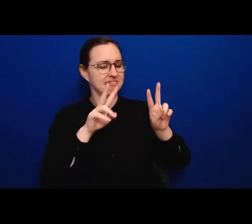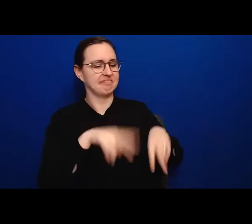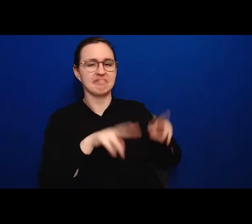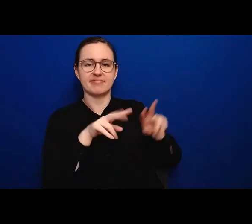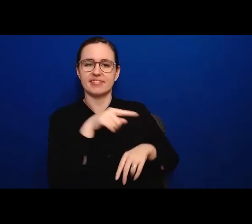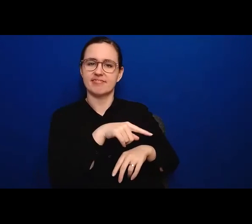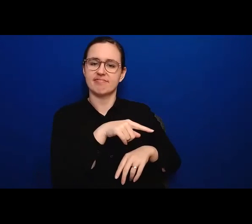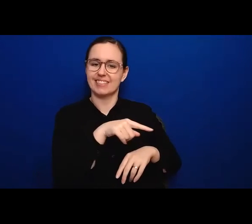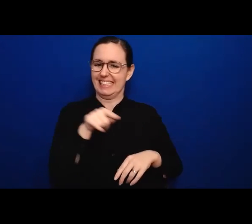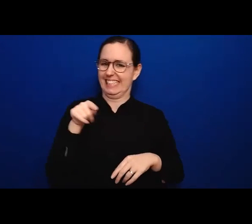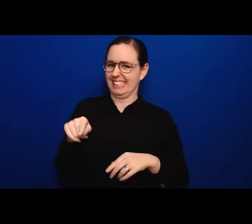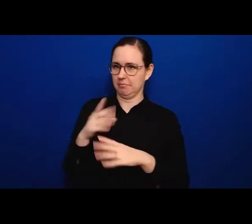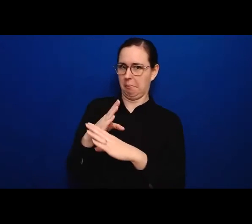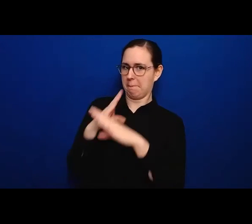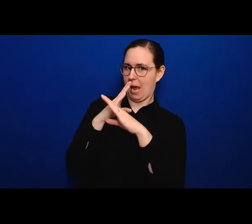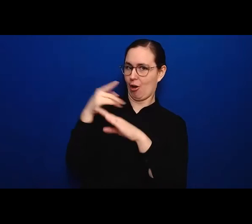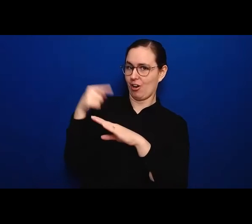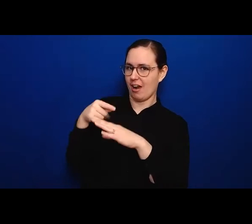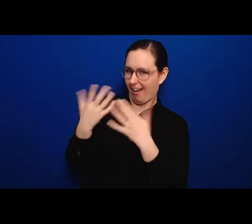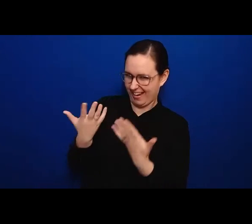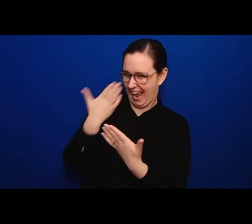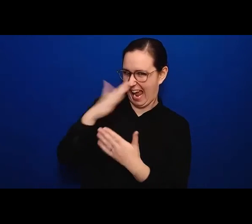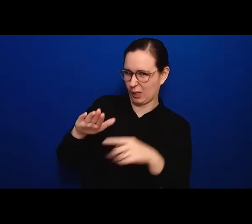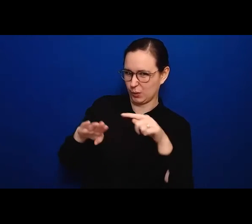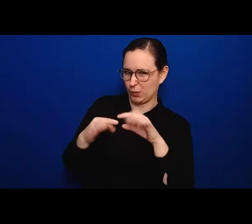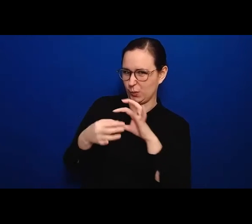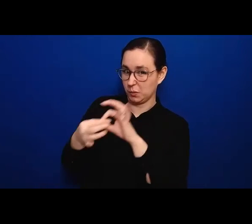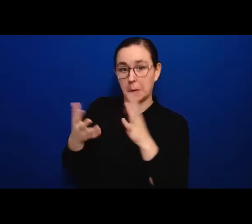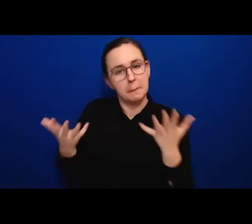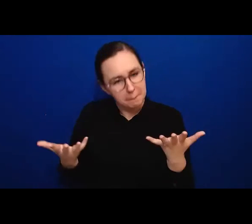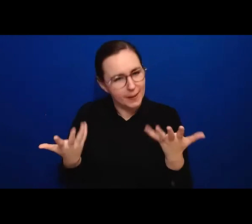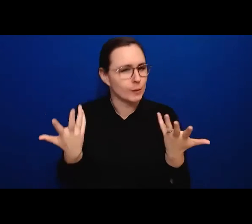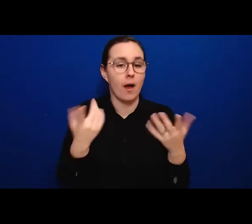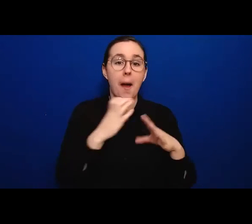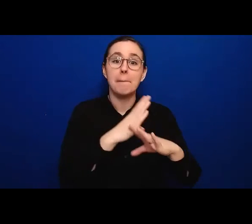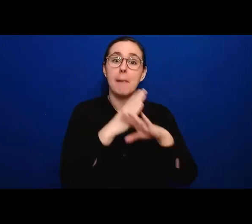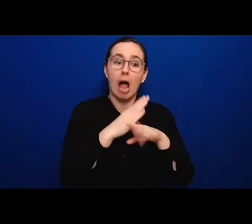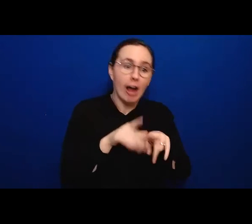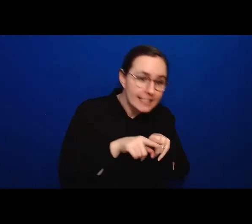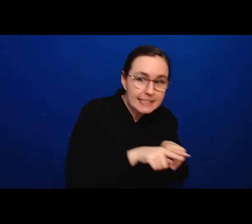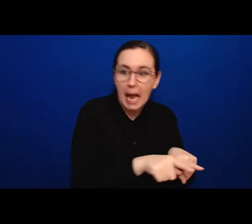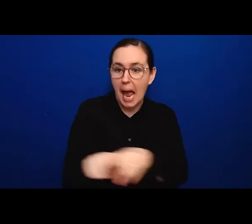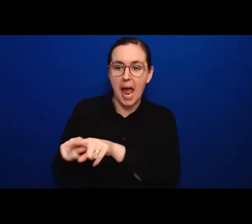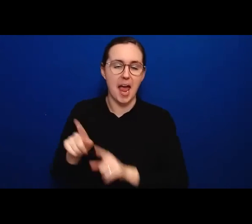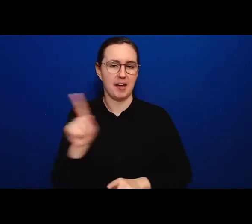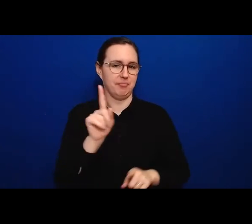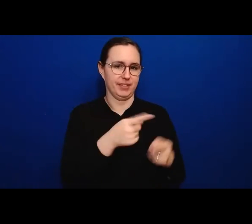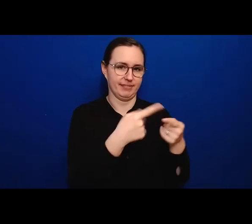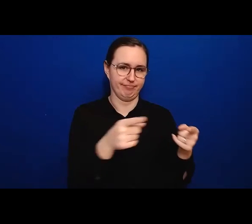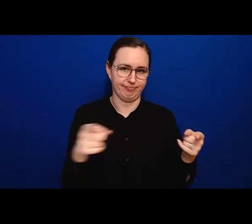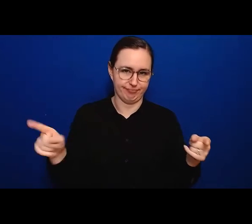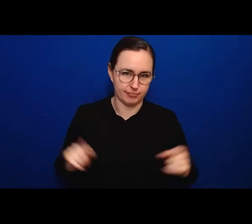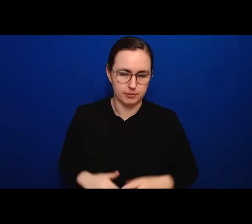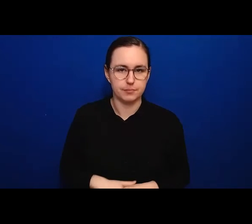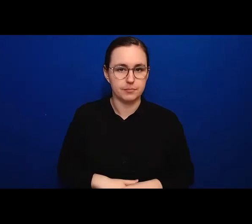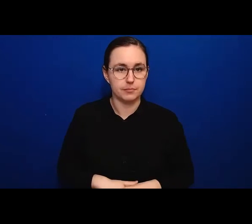for example, in sports and leisure. And these are spaces where we, young people, youth with disabilities,